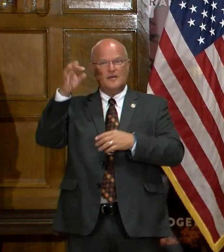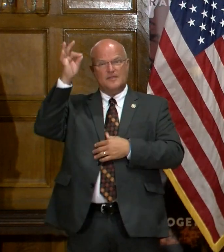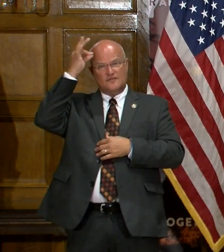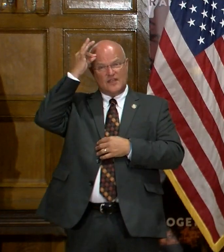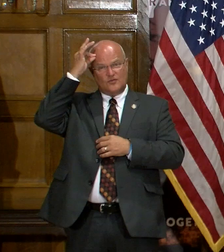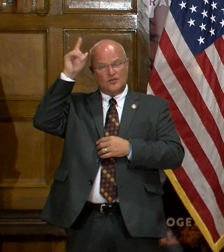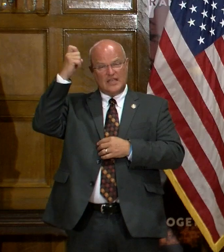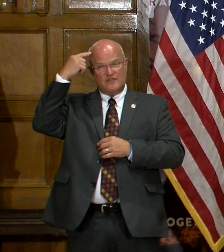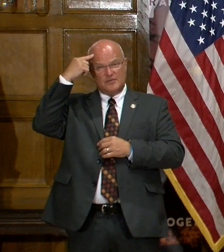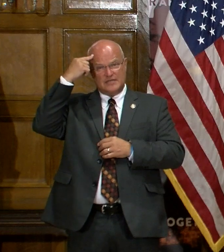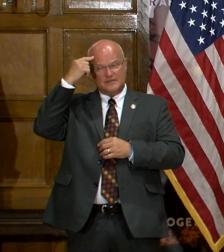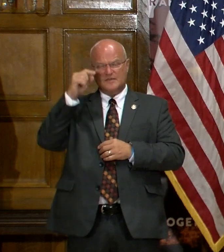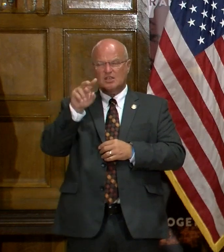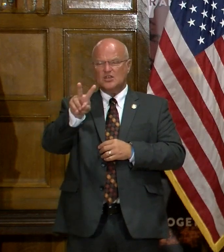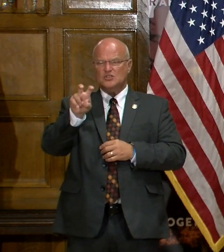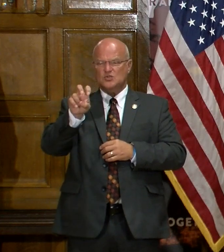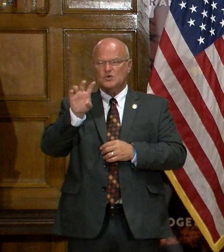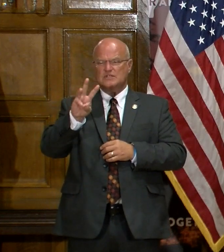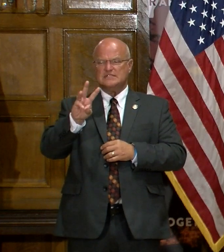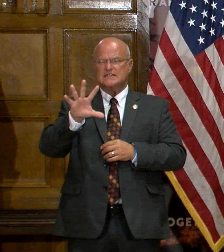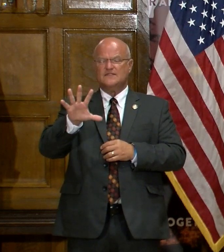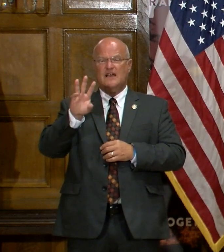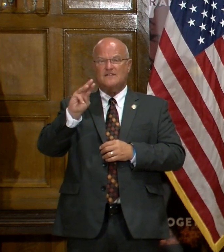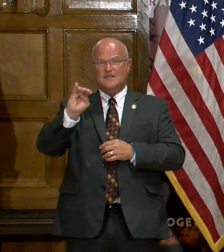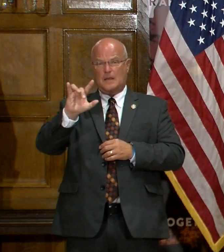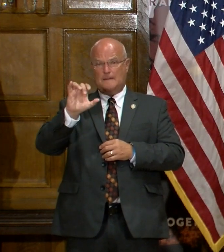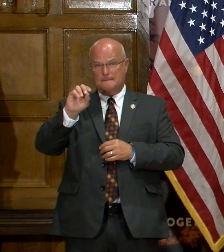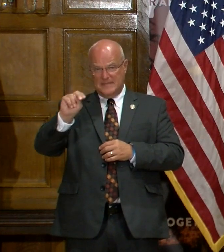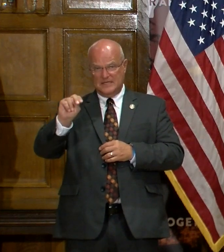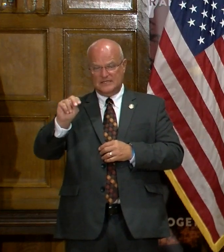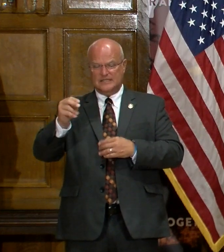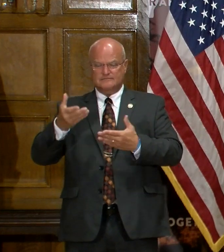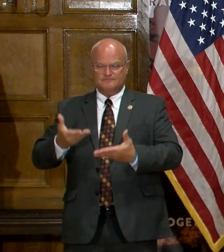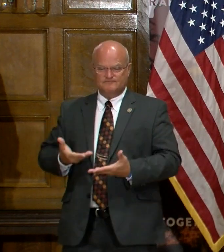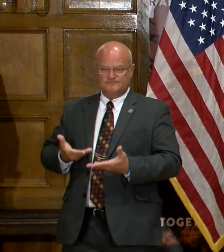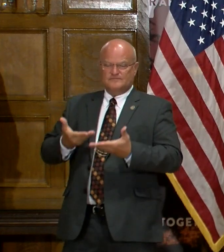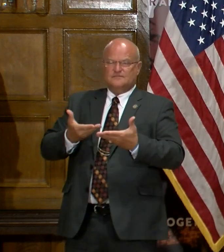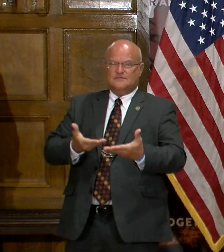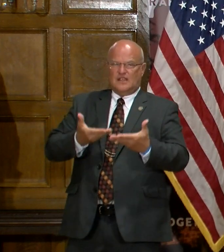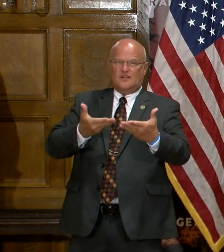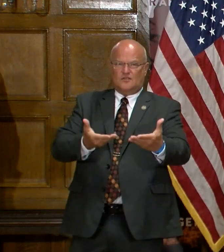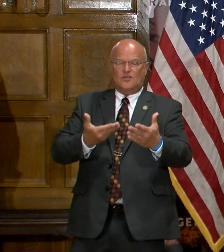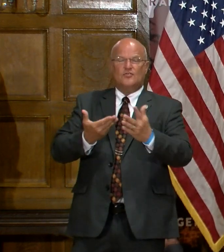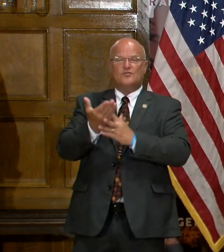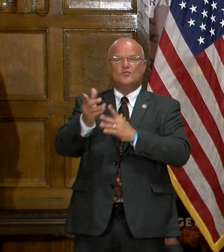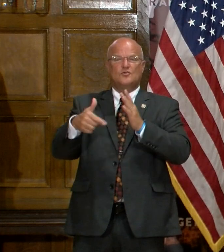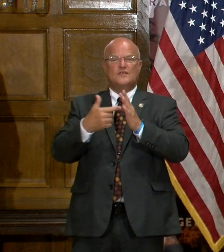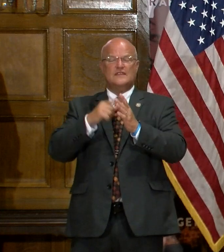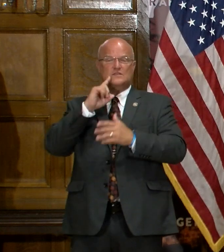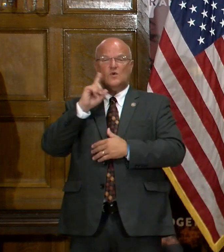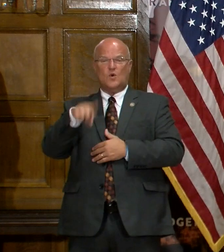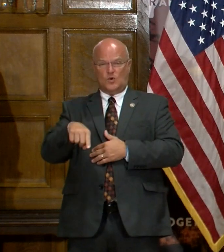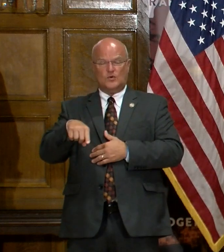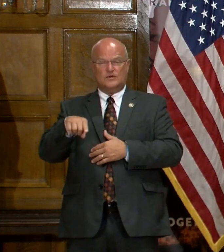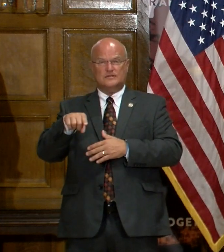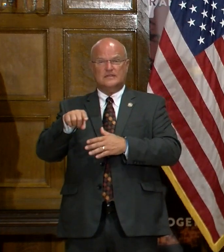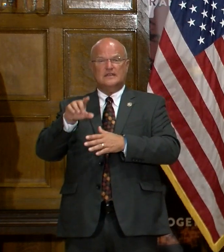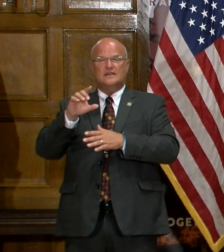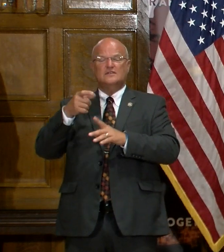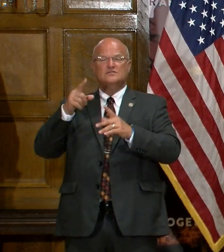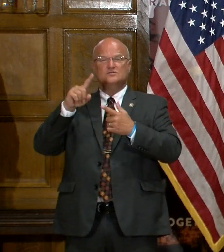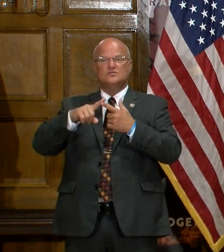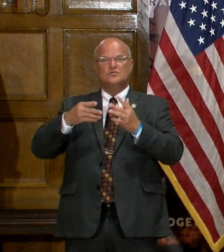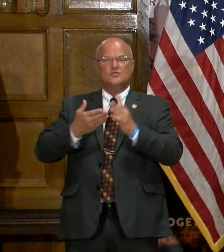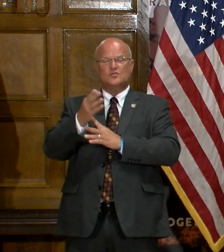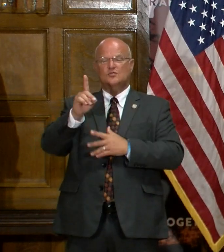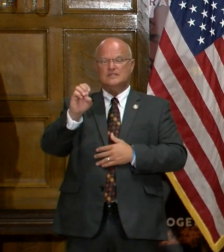about $265 million is the estimate to carry us through the President's executive order to the end of the calendar year.